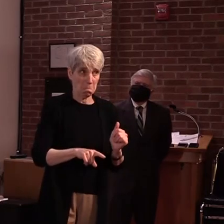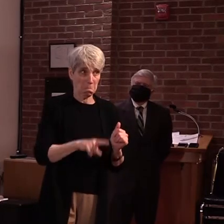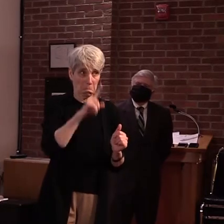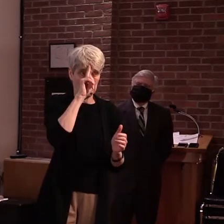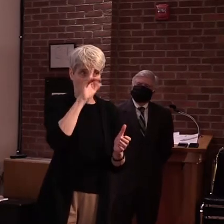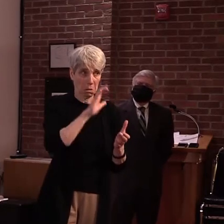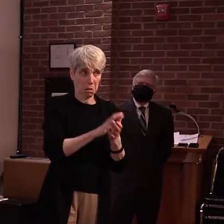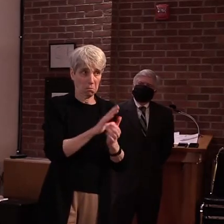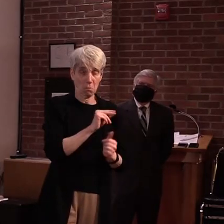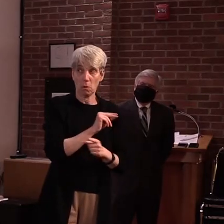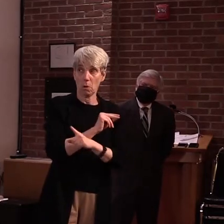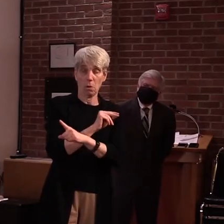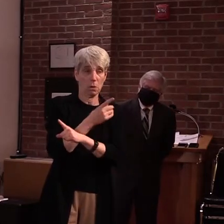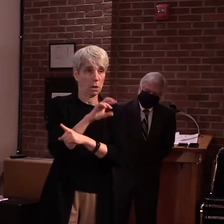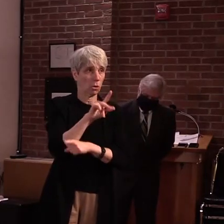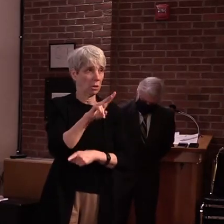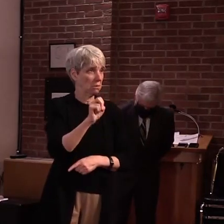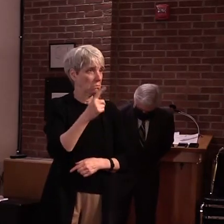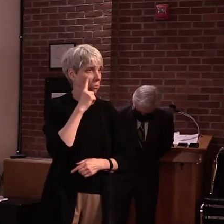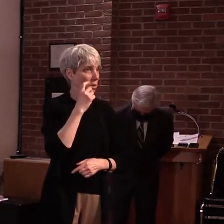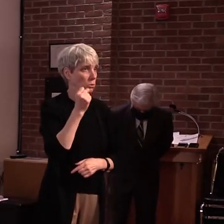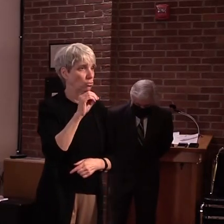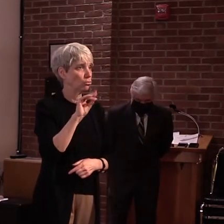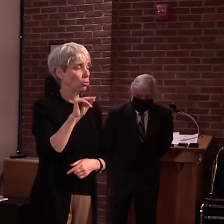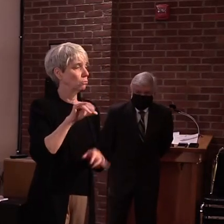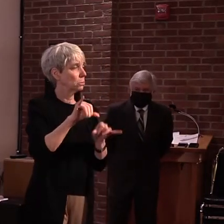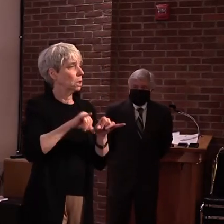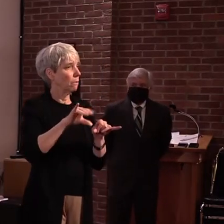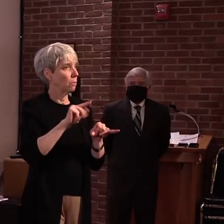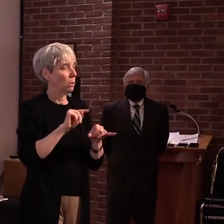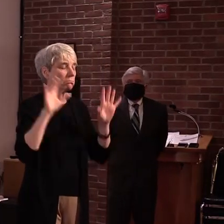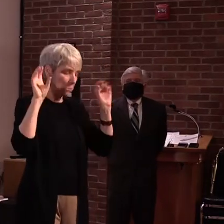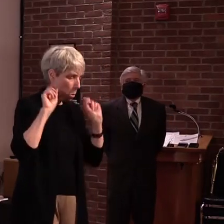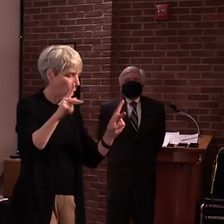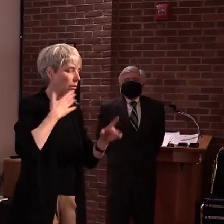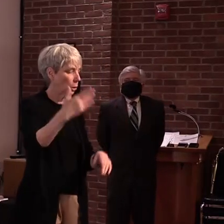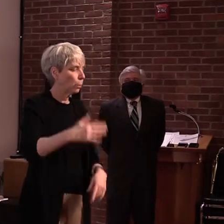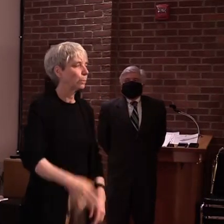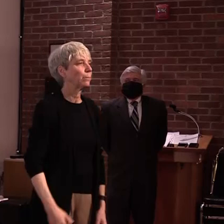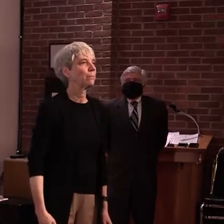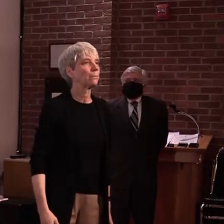Dr. Levine says not that he's aware of either. Okay, thank you.